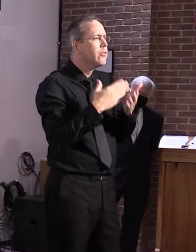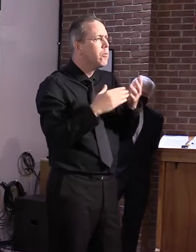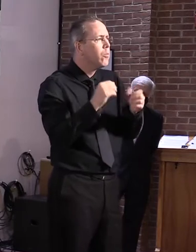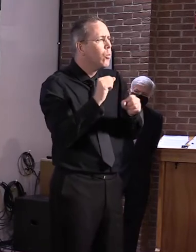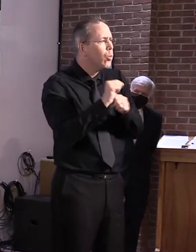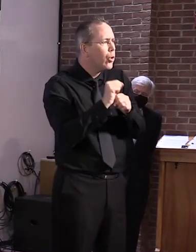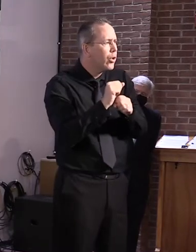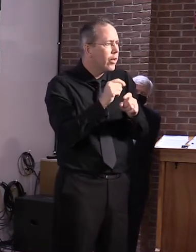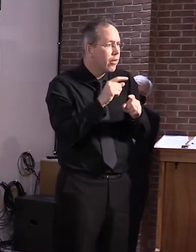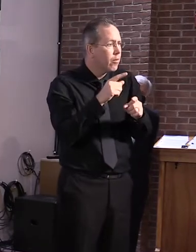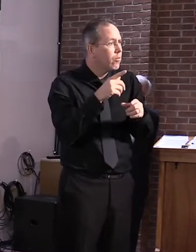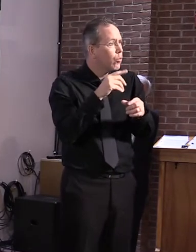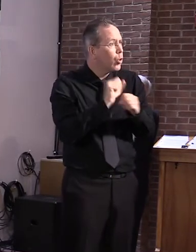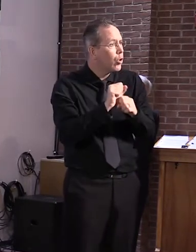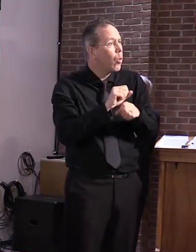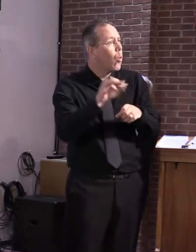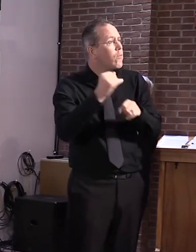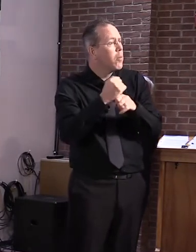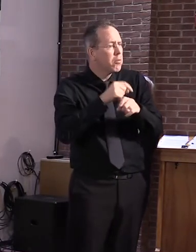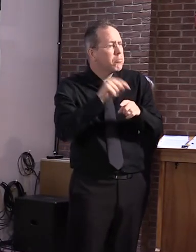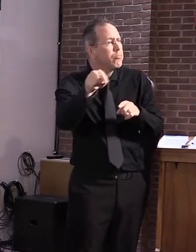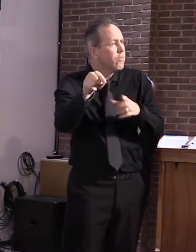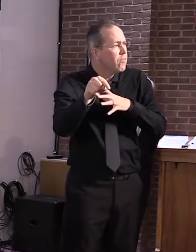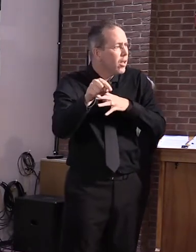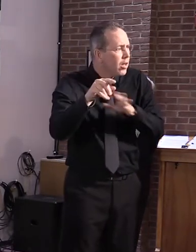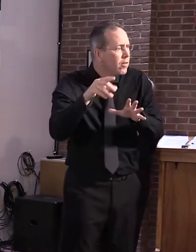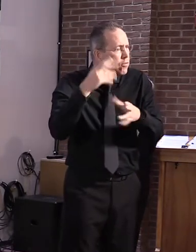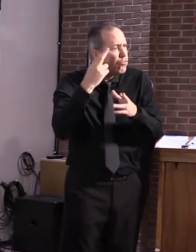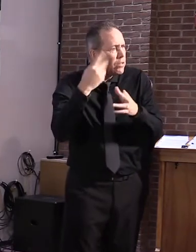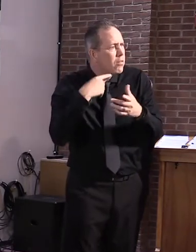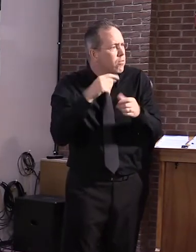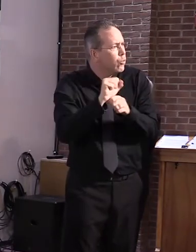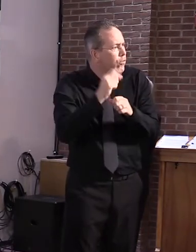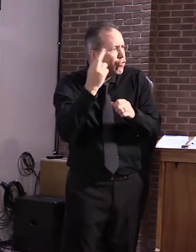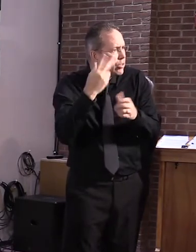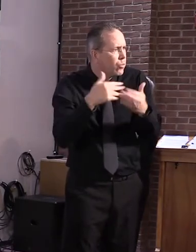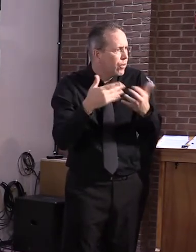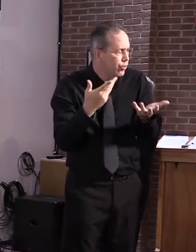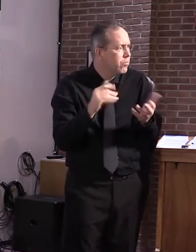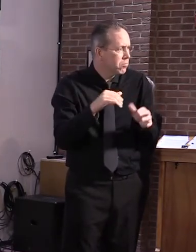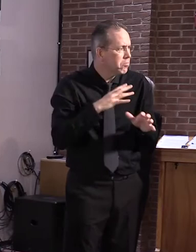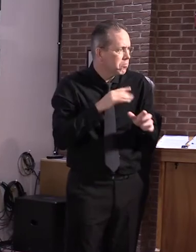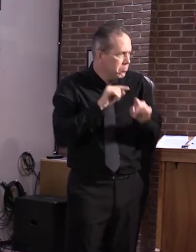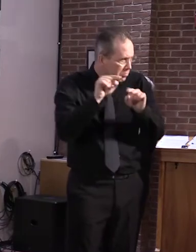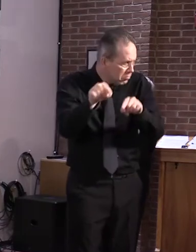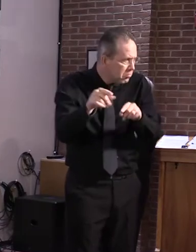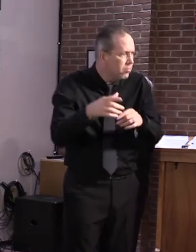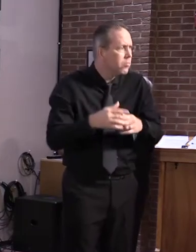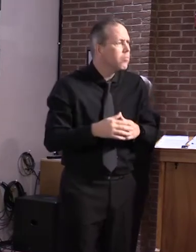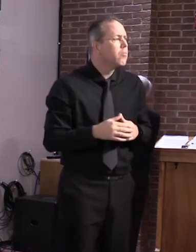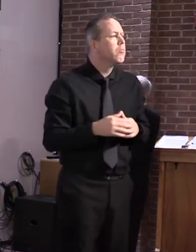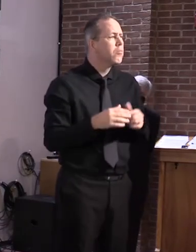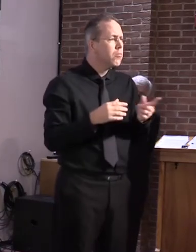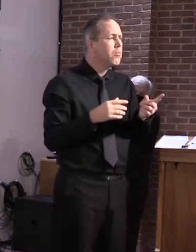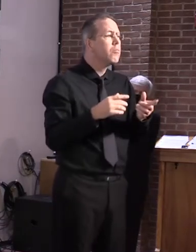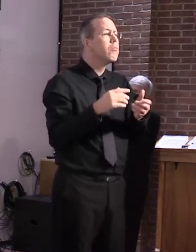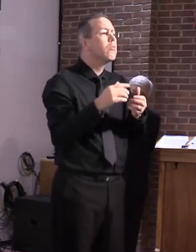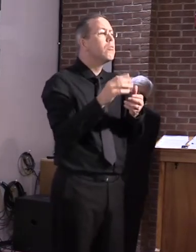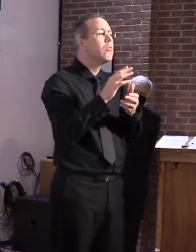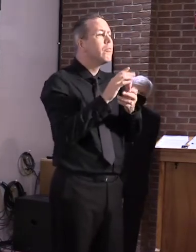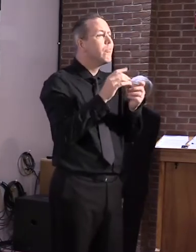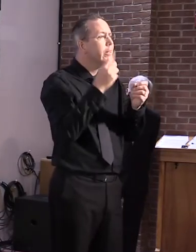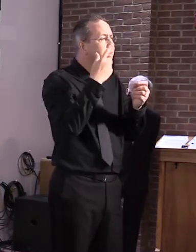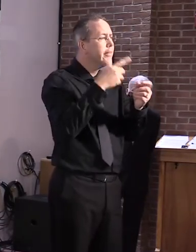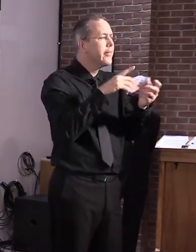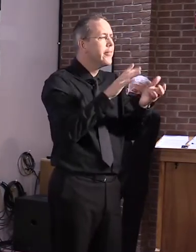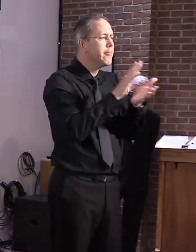discipline situation, and what pressure there may be at the school in regards to housing. Some schools have adequate housing for